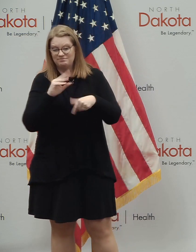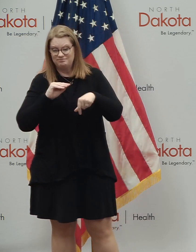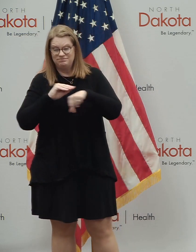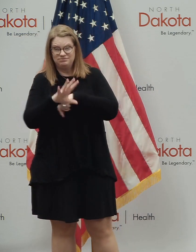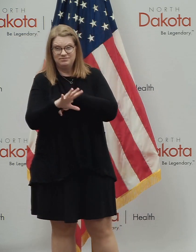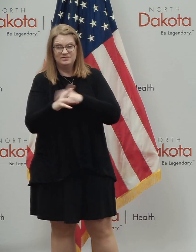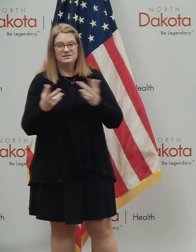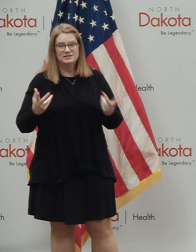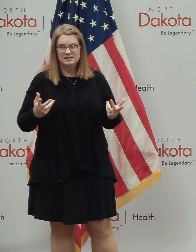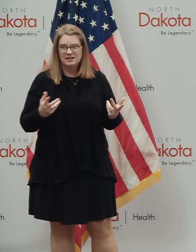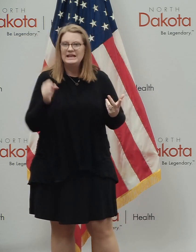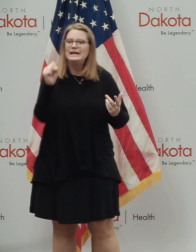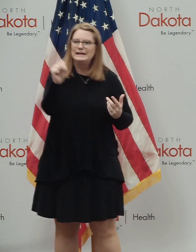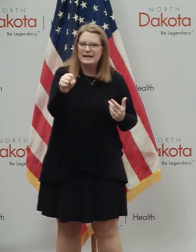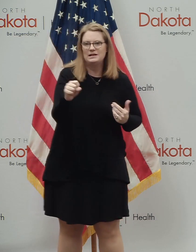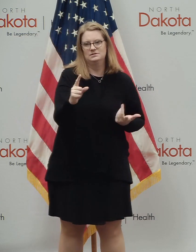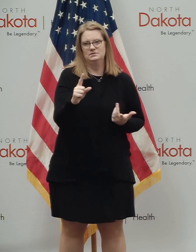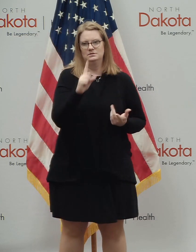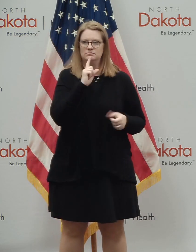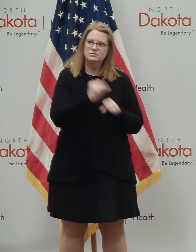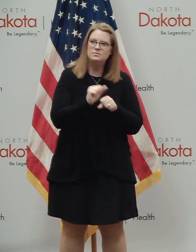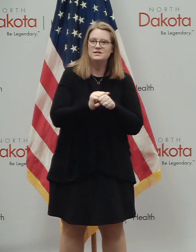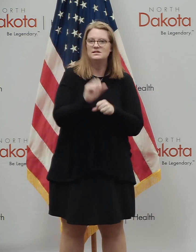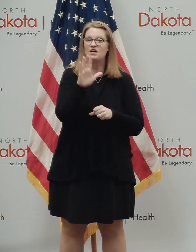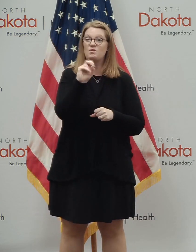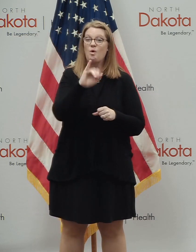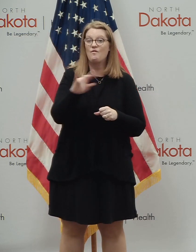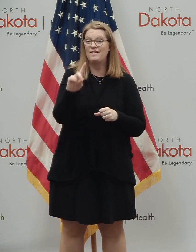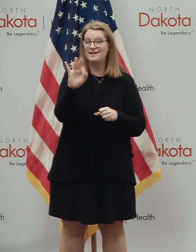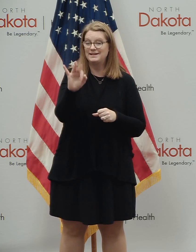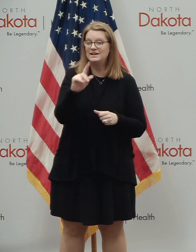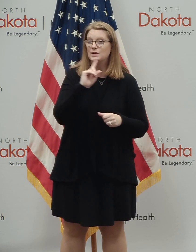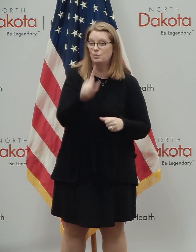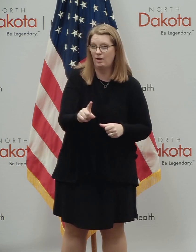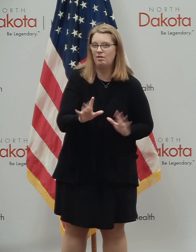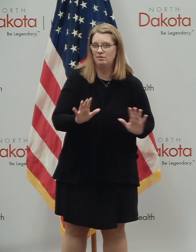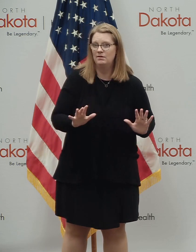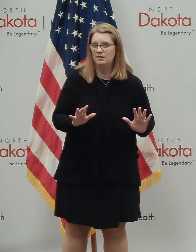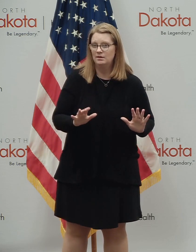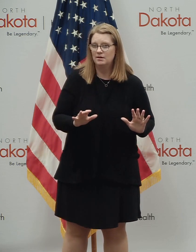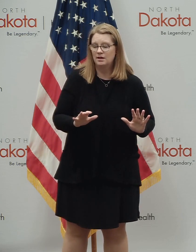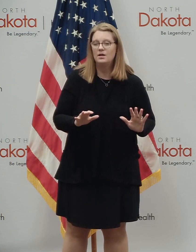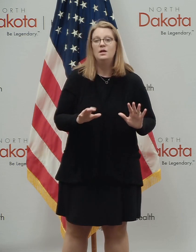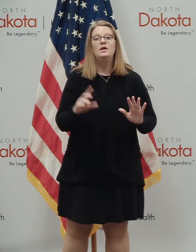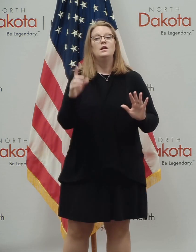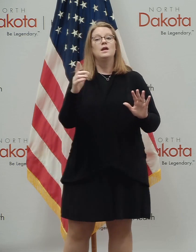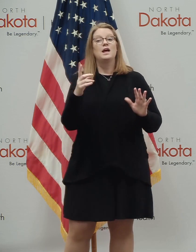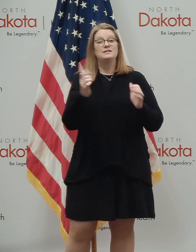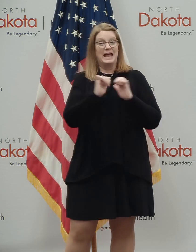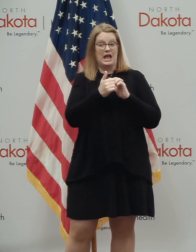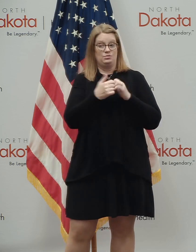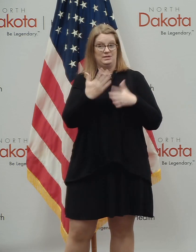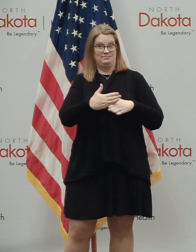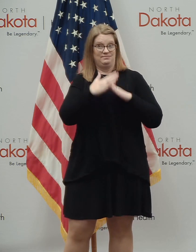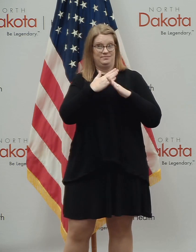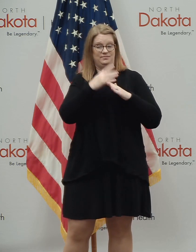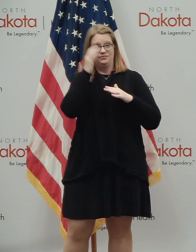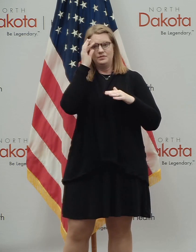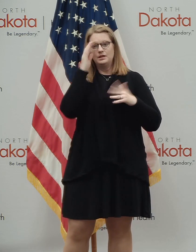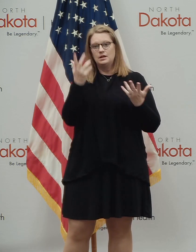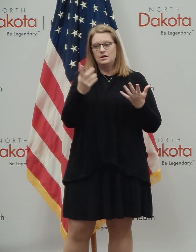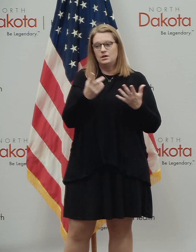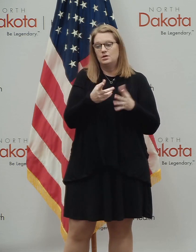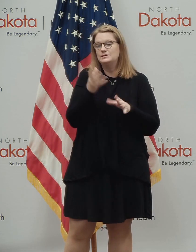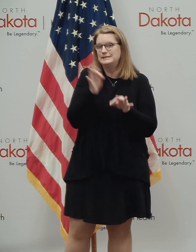on people to say, yes, this is real, and there's something we can do about it. And what we can do about it is the very simple things that don't